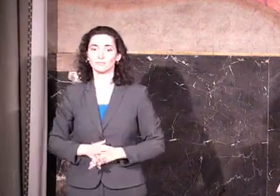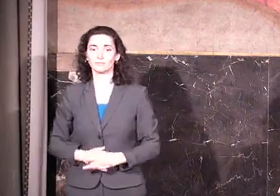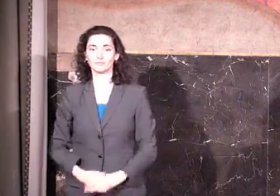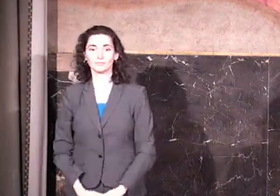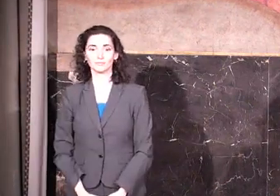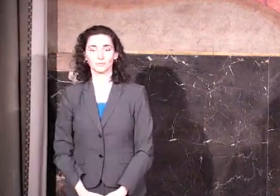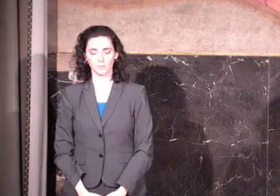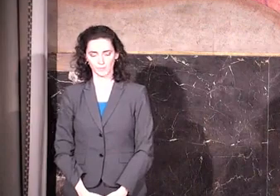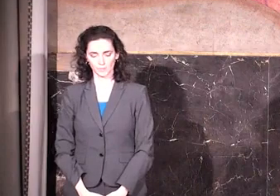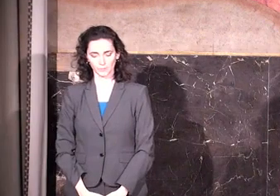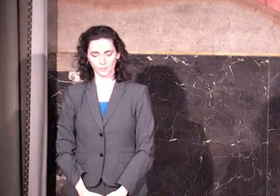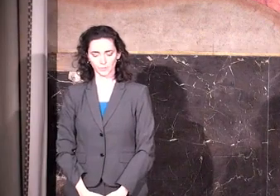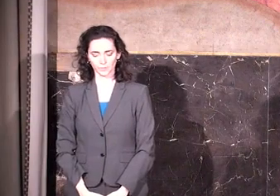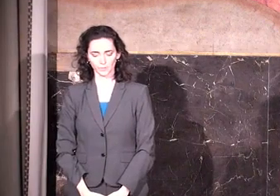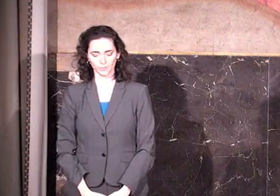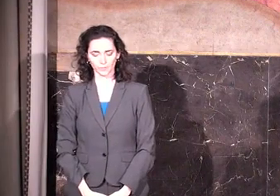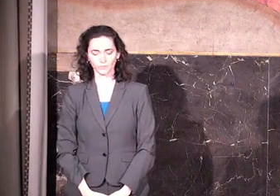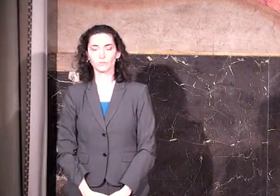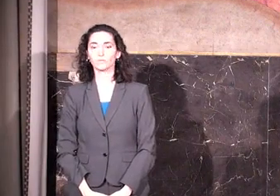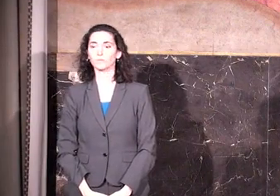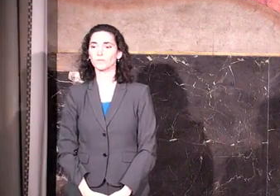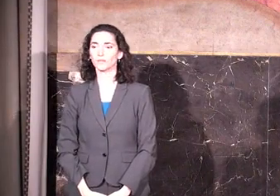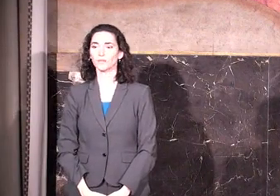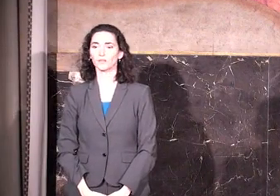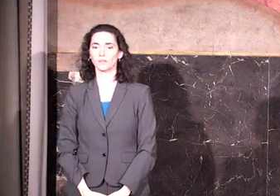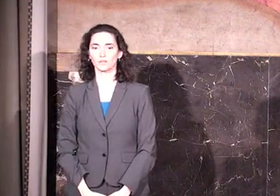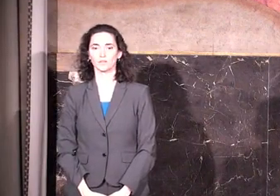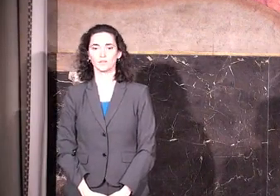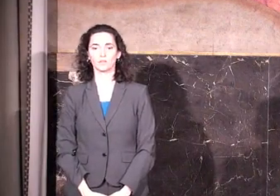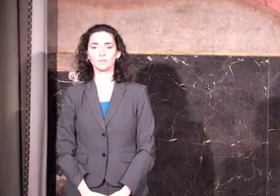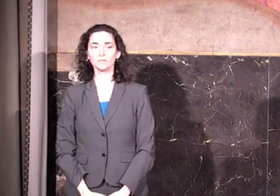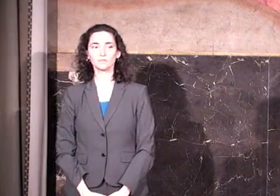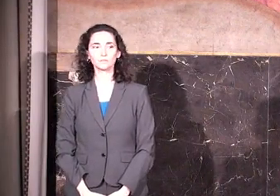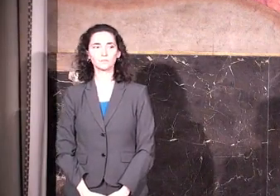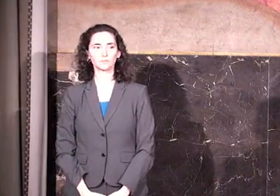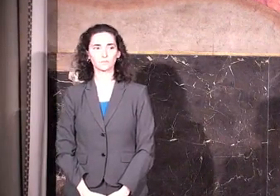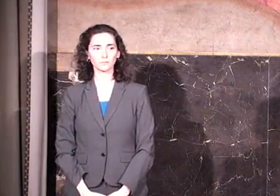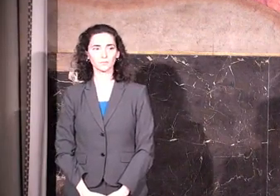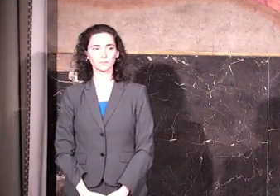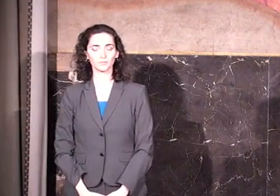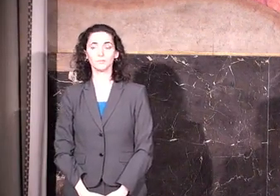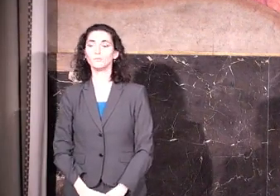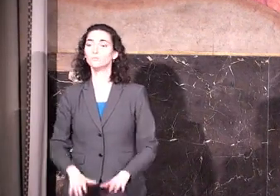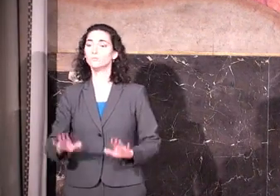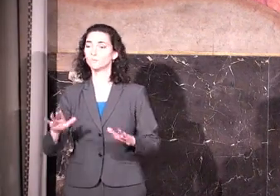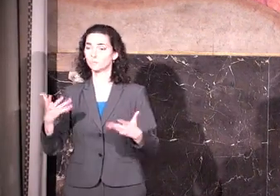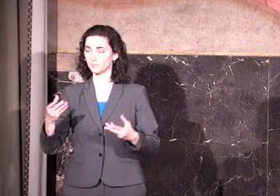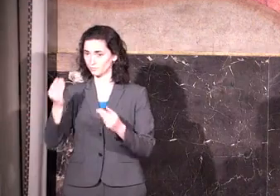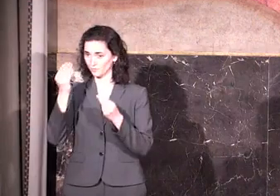As I mentioned to you before, we are going to weekly update the estimated number of